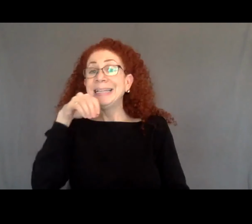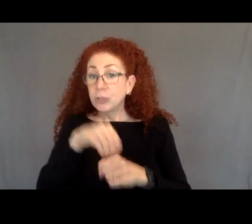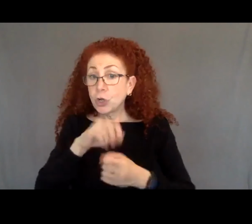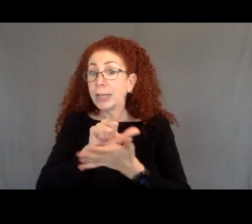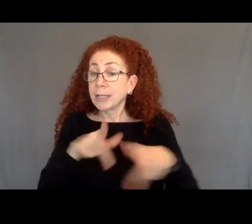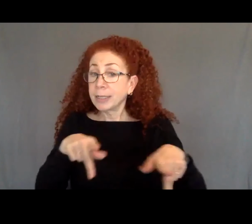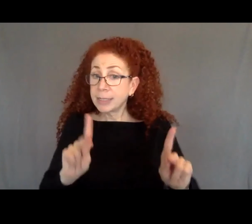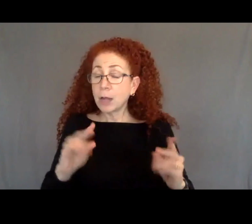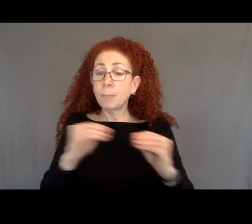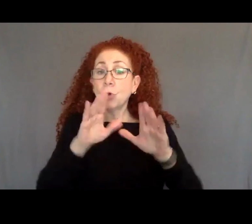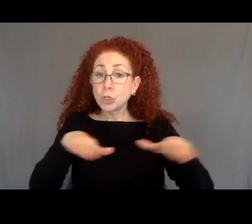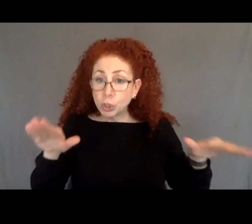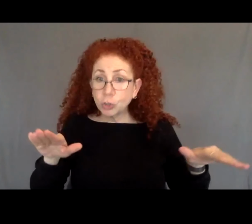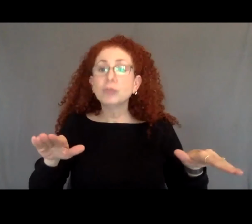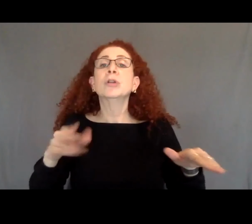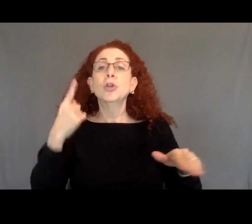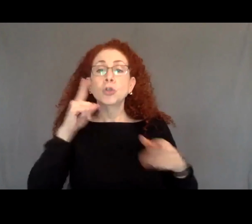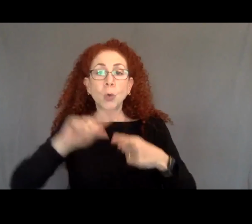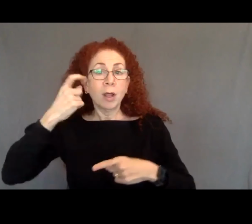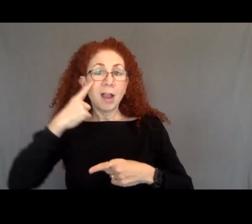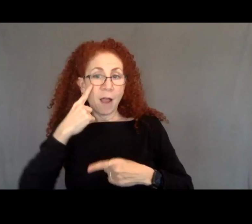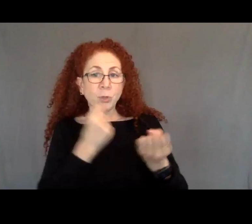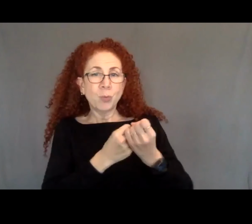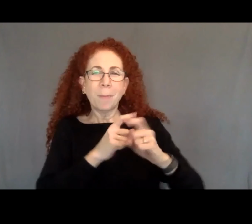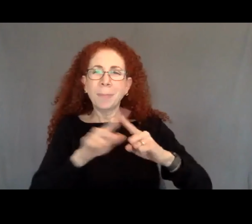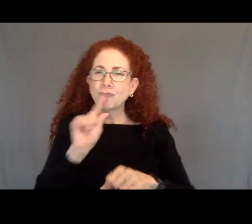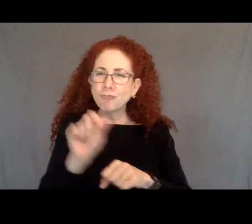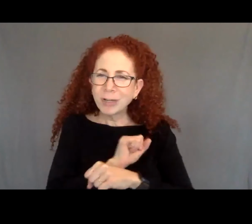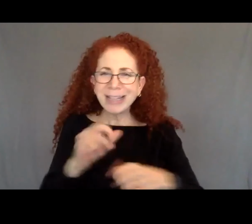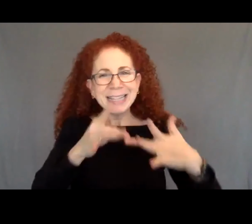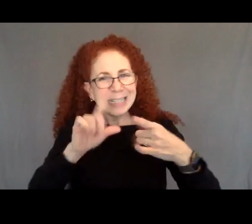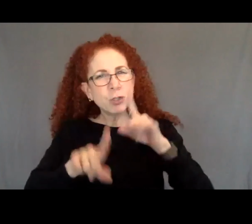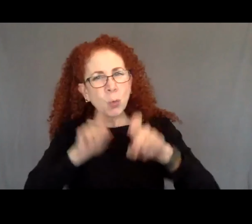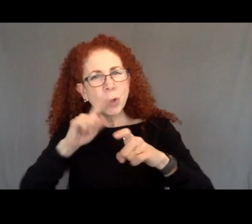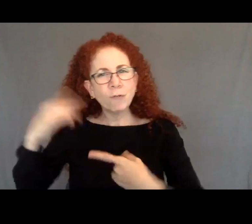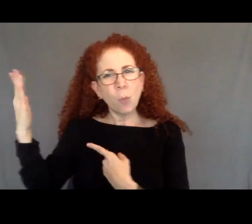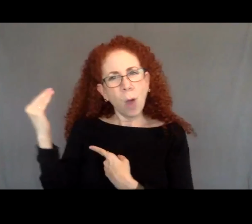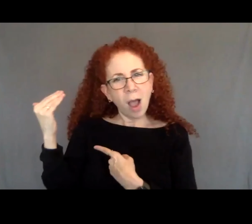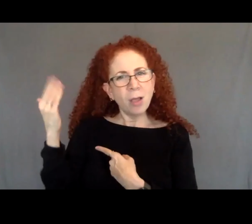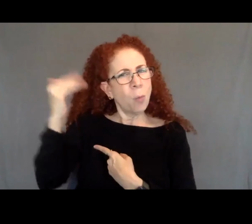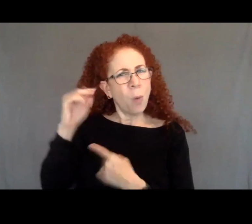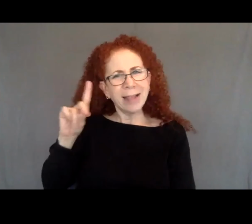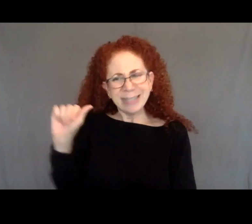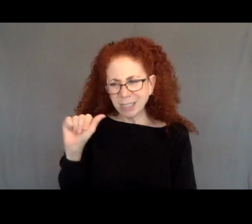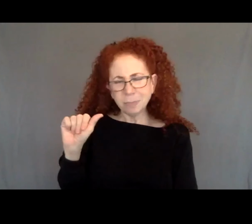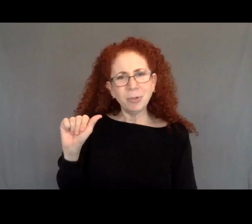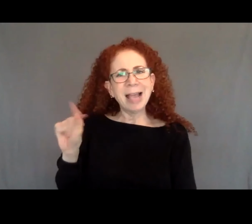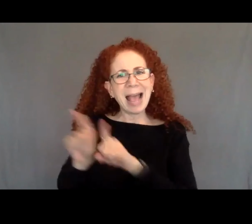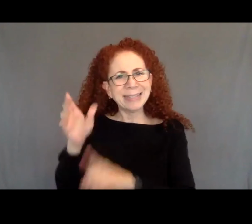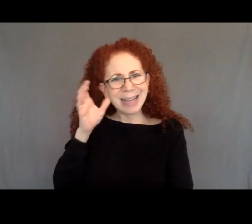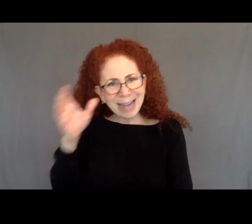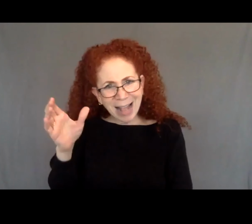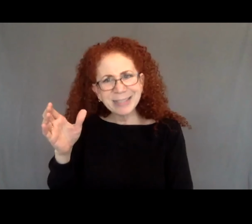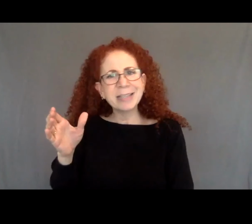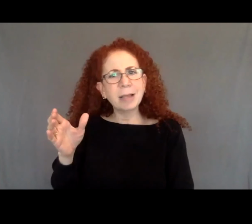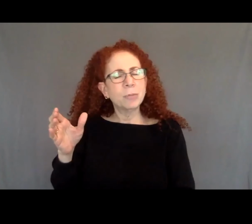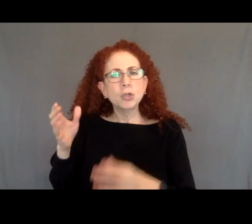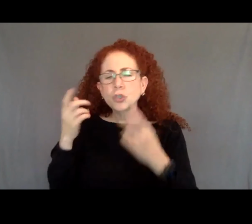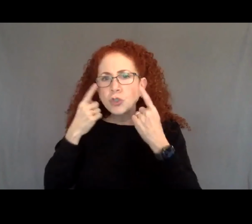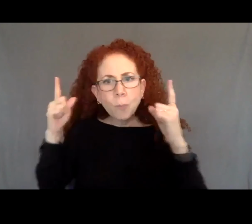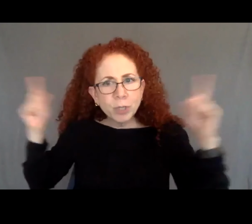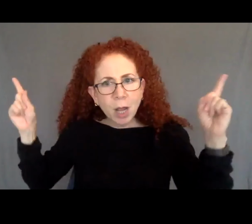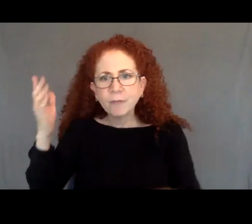more children to government income support. But really, this leaves us with a question of why. Why was disability as a concept and frame so productive?